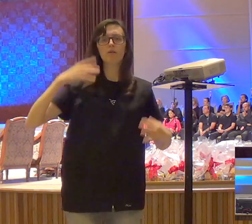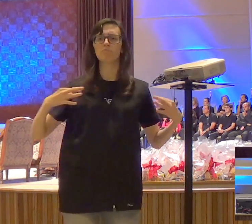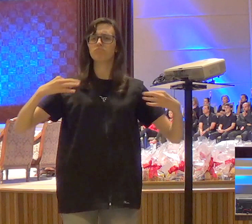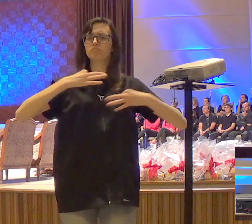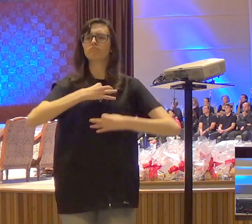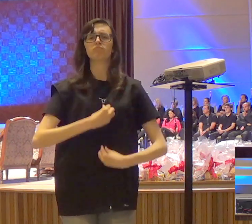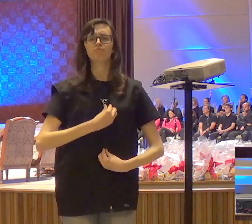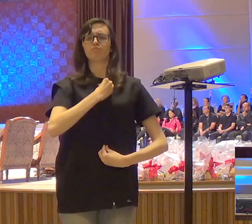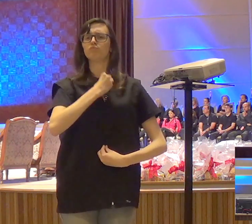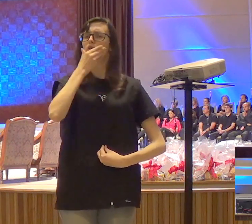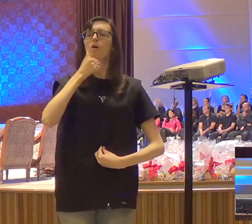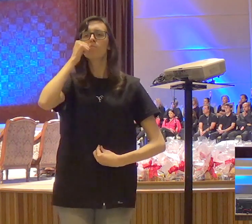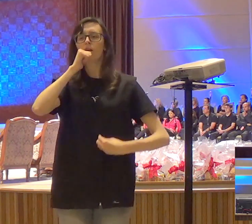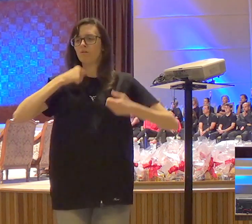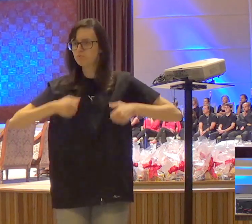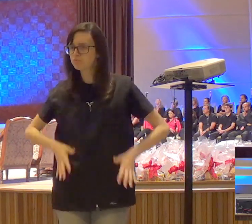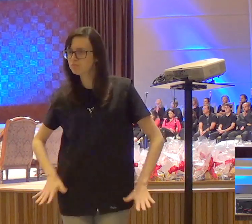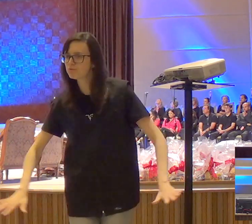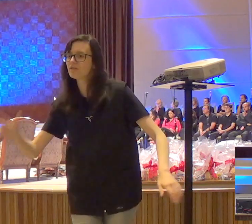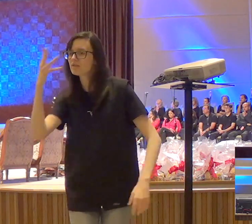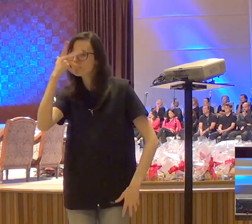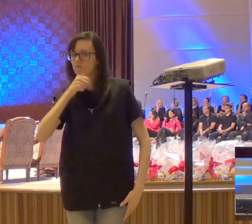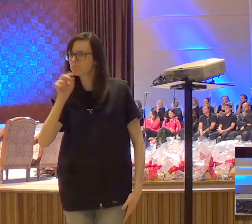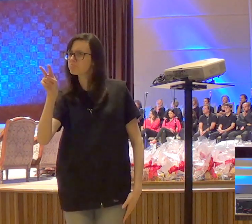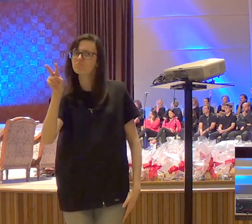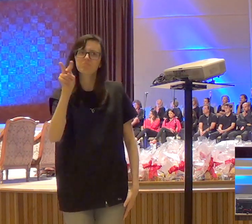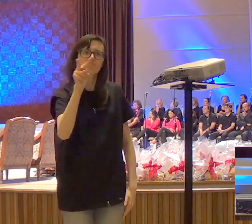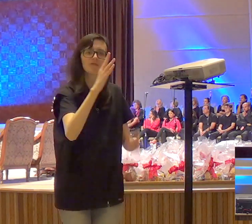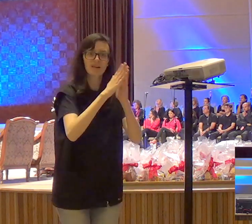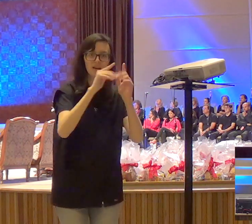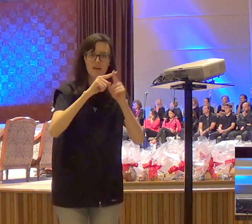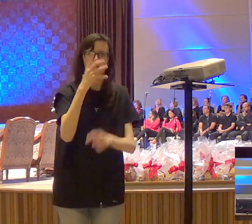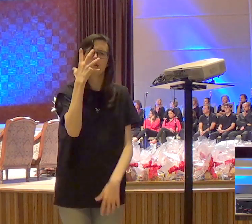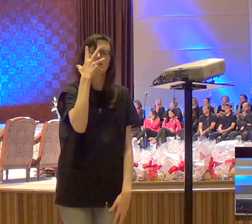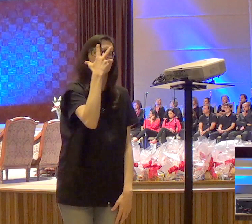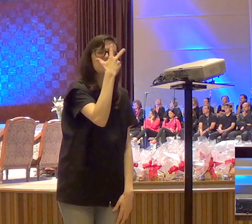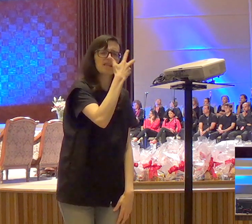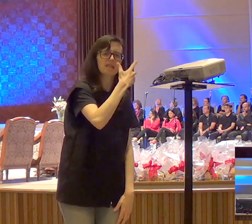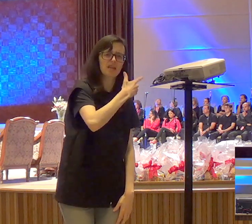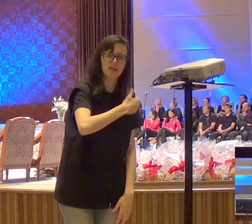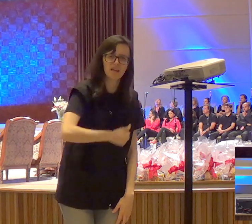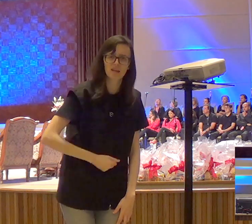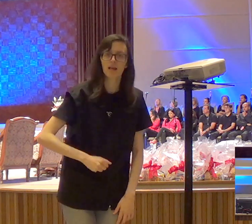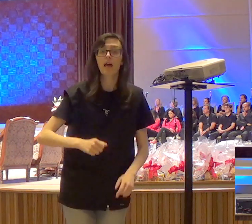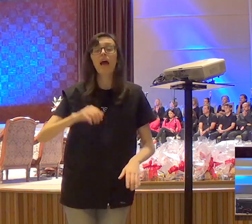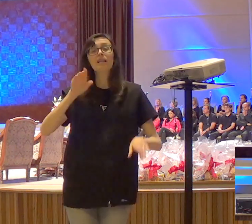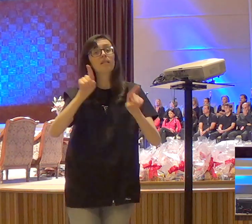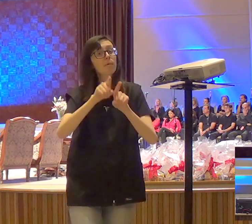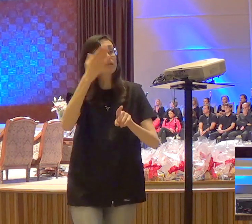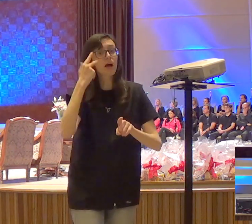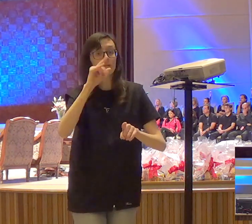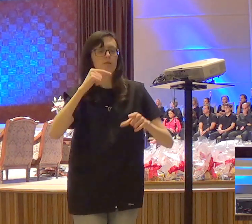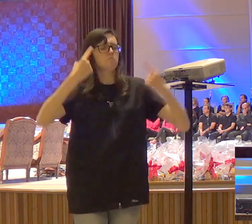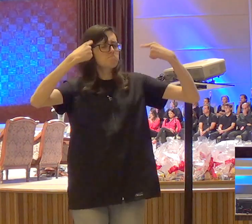na igreja, the more pressure there is to come to church, a mais pressão para vir à igreja, with